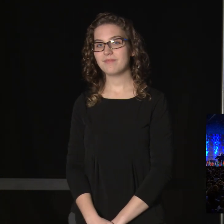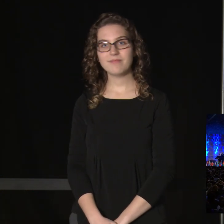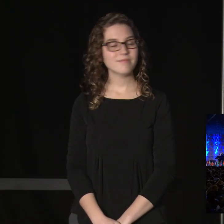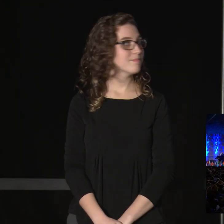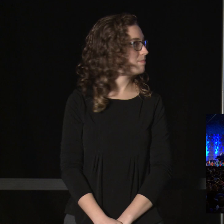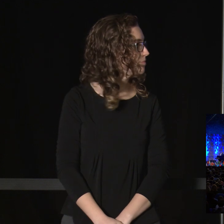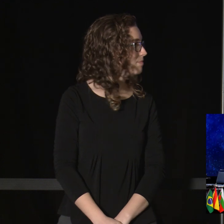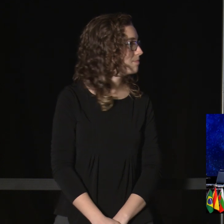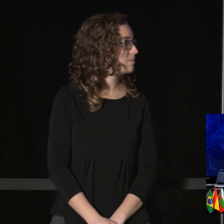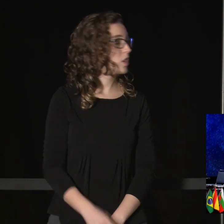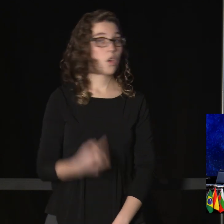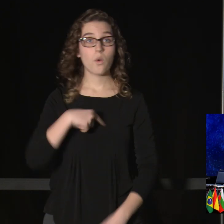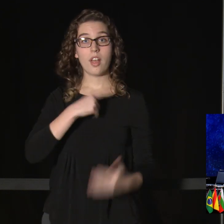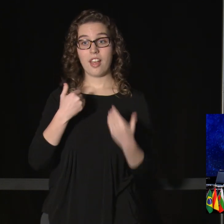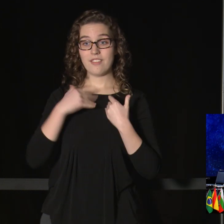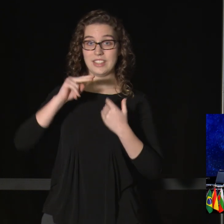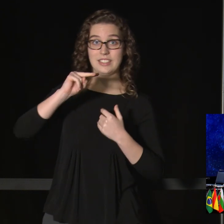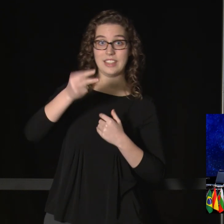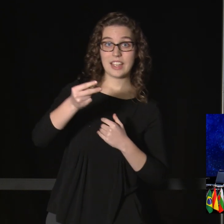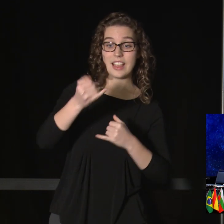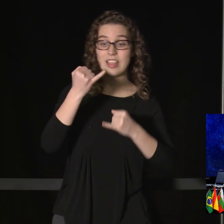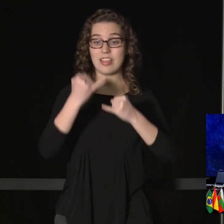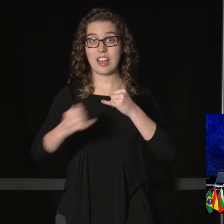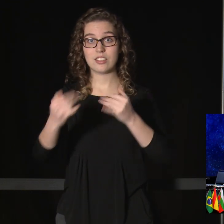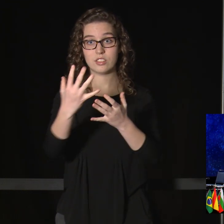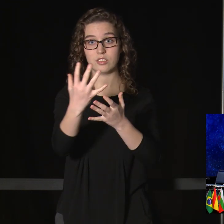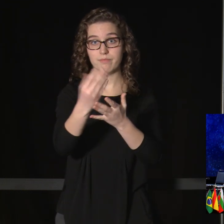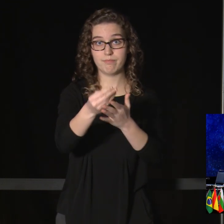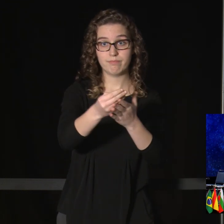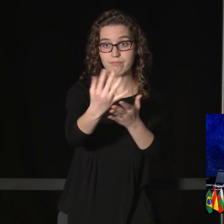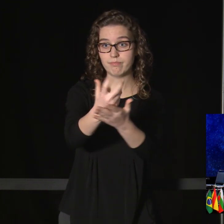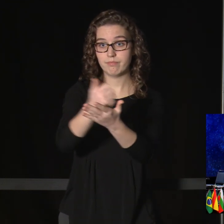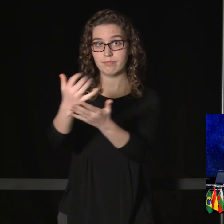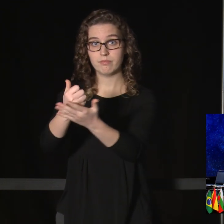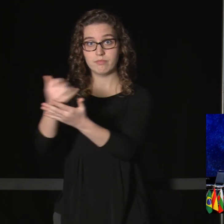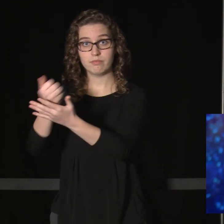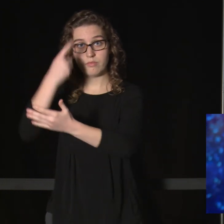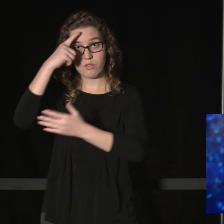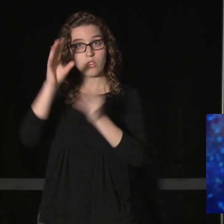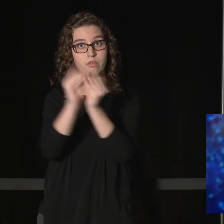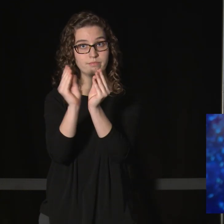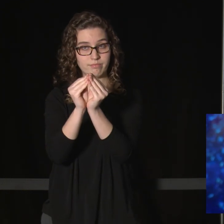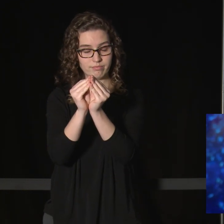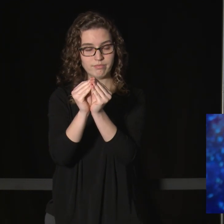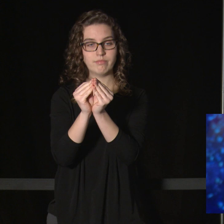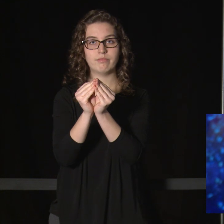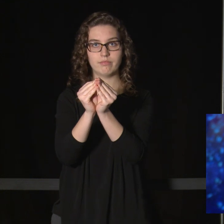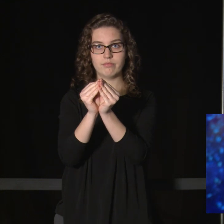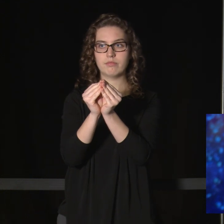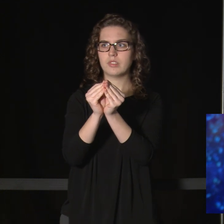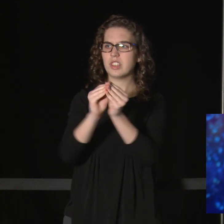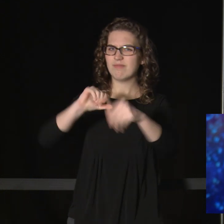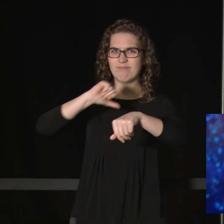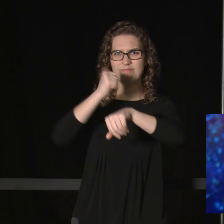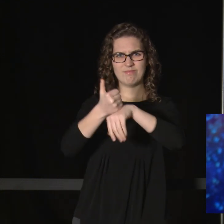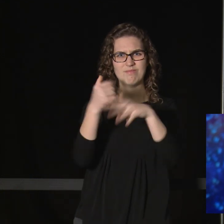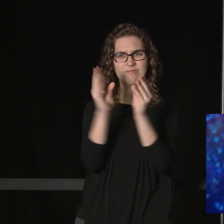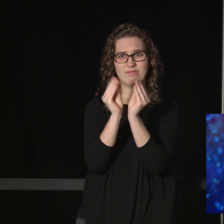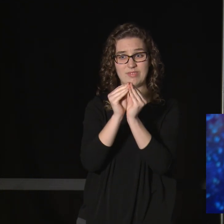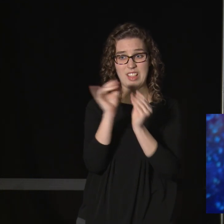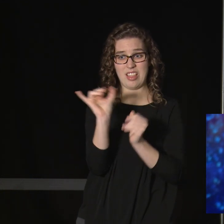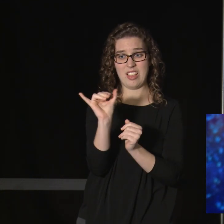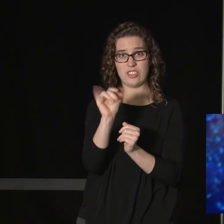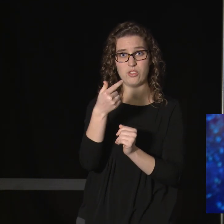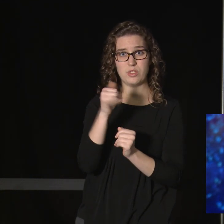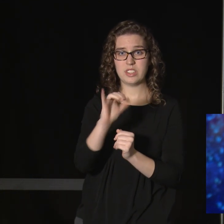So we will be having our second and last offering for the convention. And to put on a convention like GYC, it costs quite a